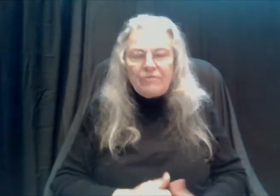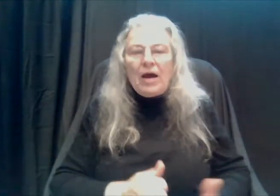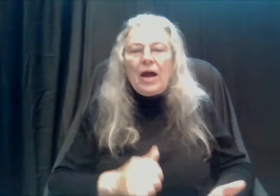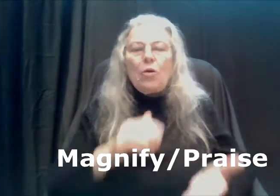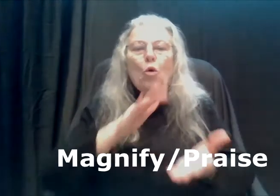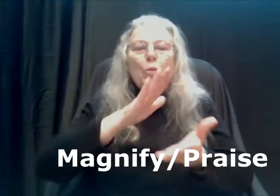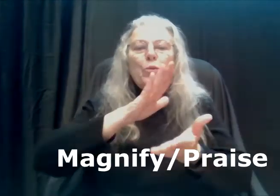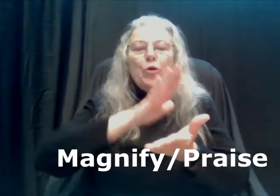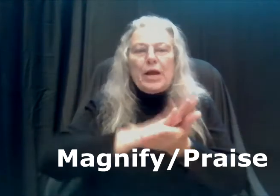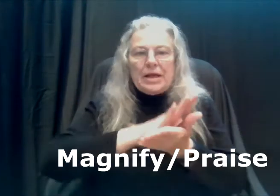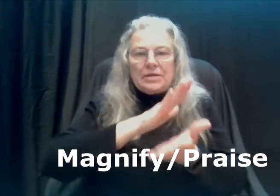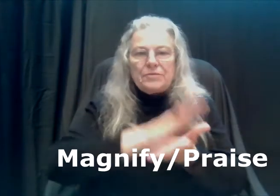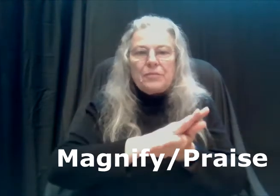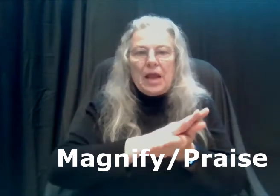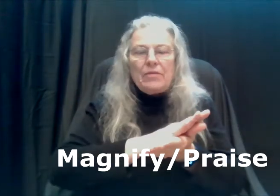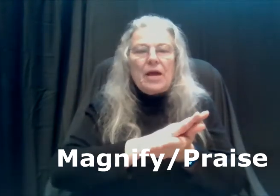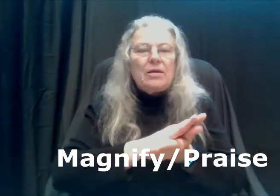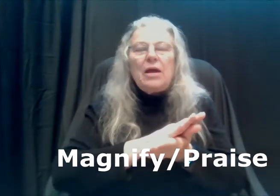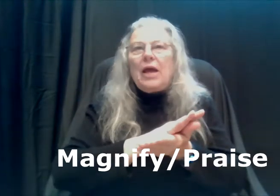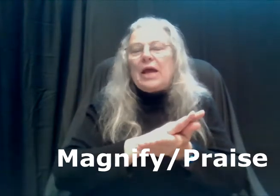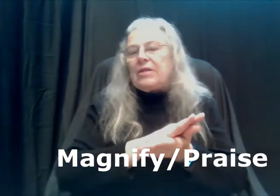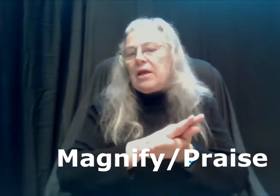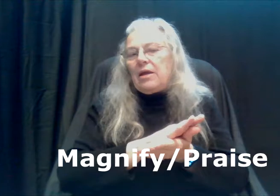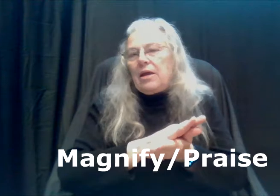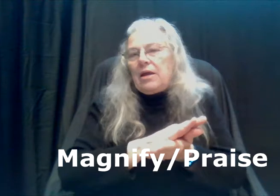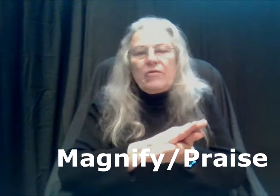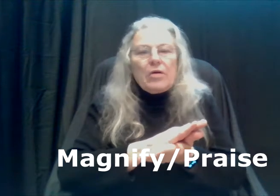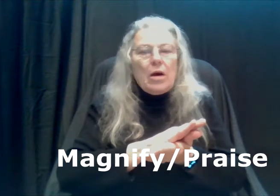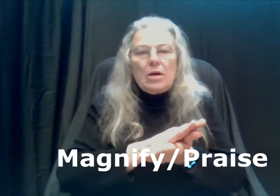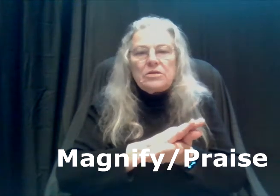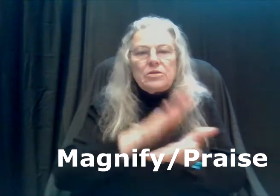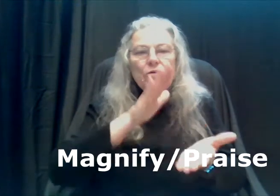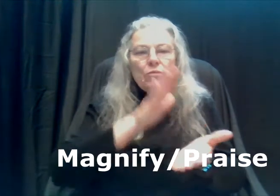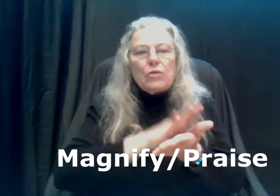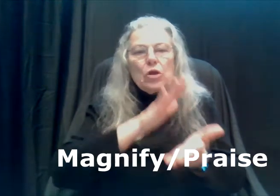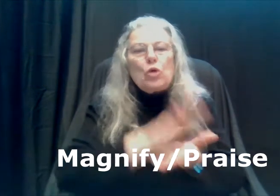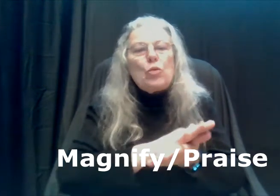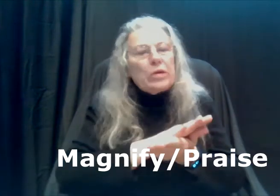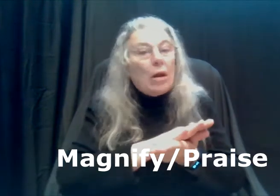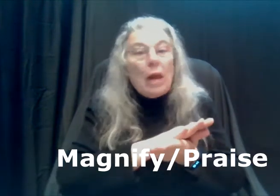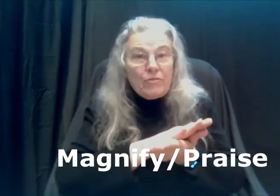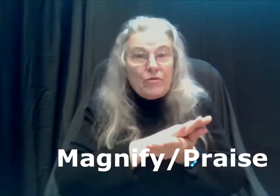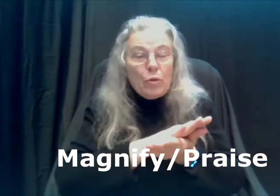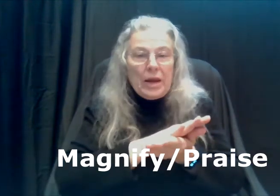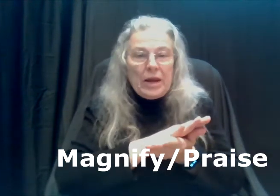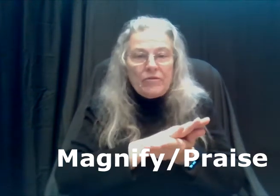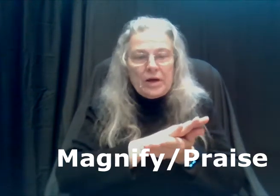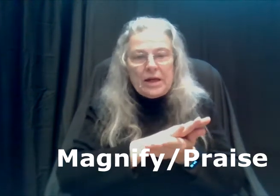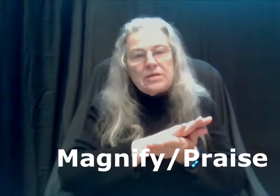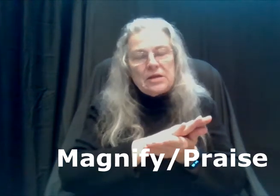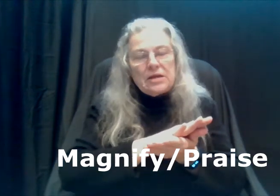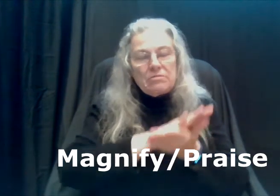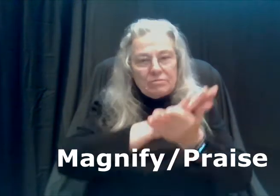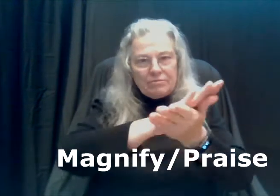Magnify or praise. And that at the end of a concert, you would clap for whatever it is that they